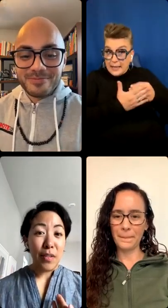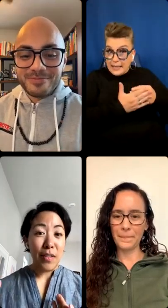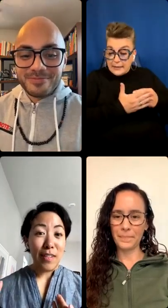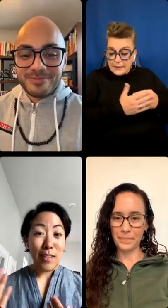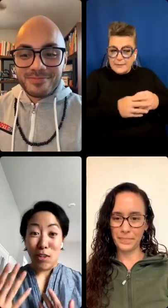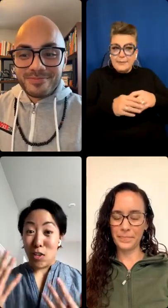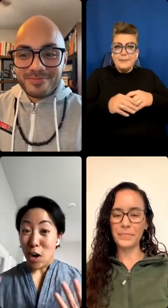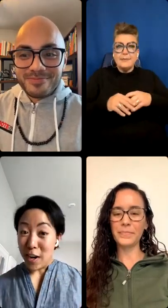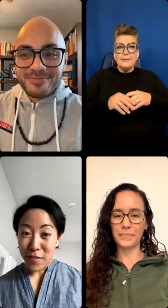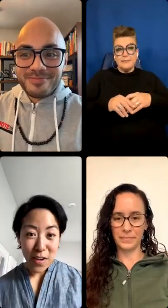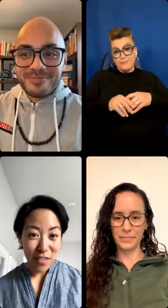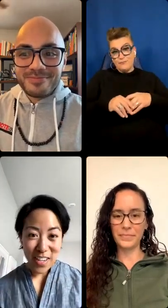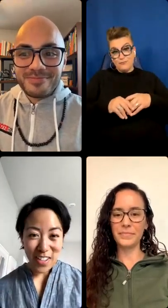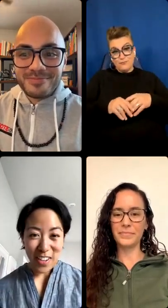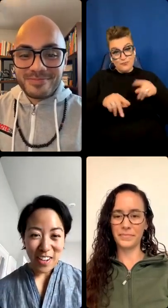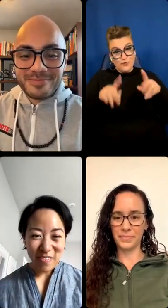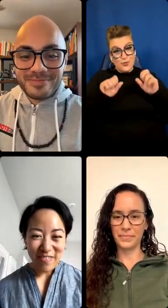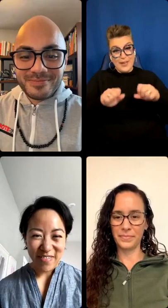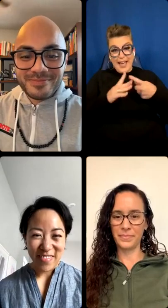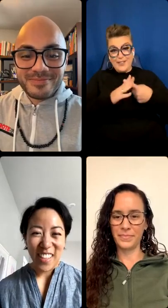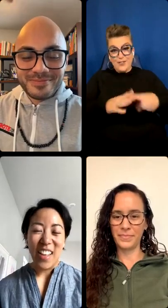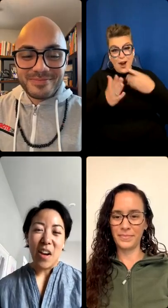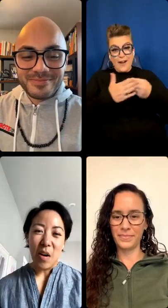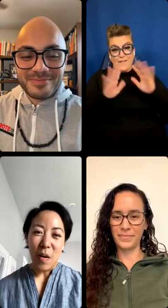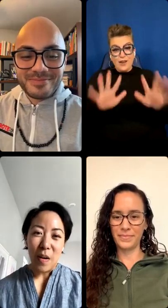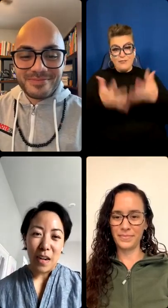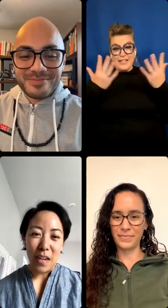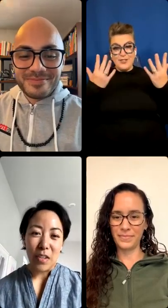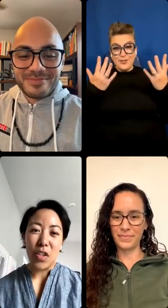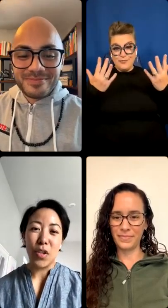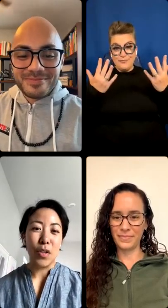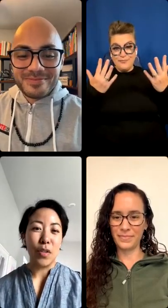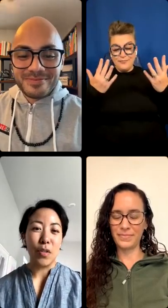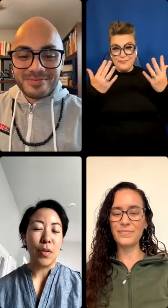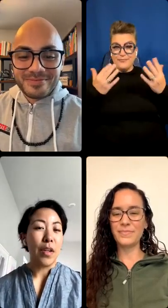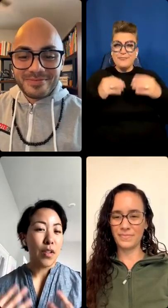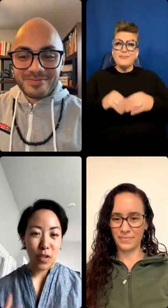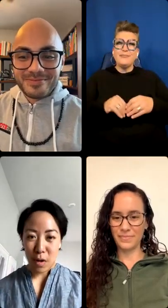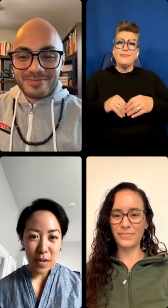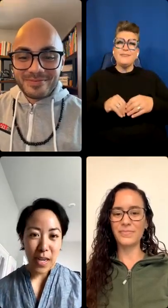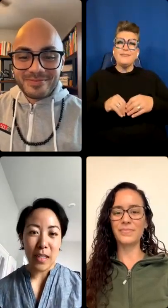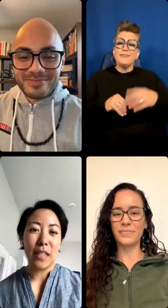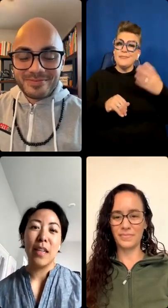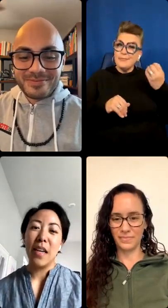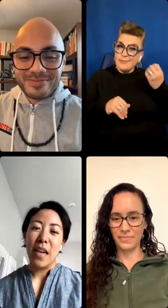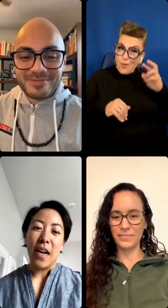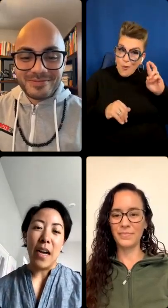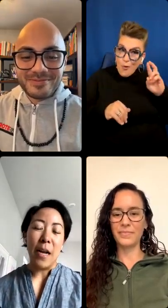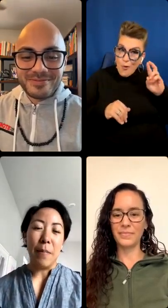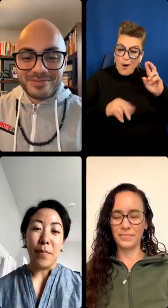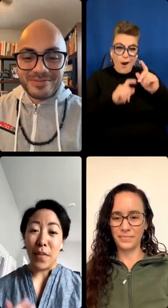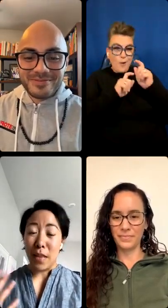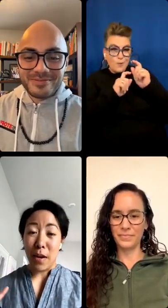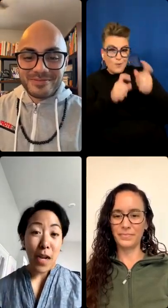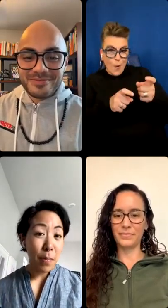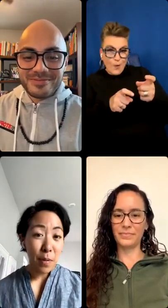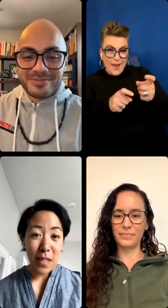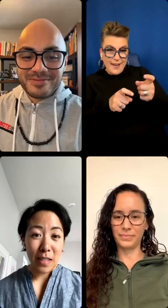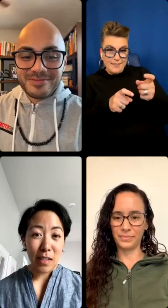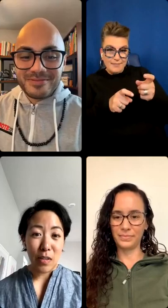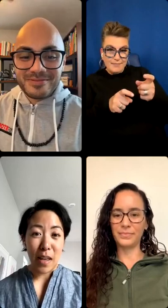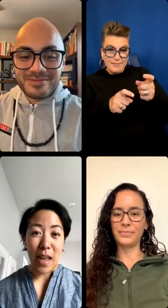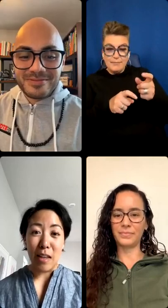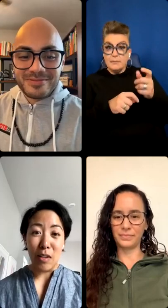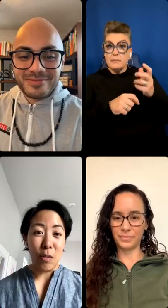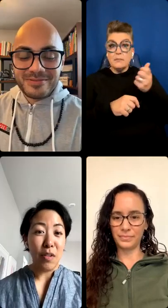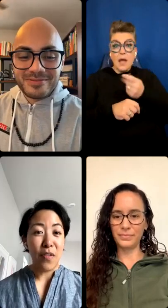to start a fundraiser or to donate. There are a couple